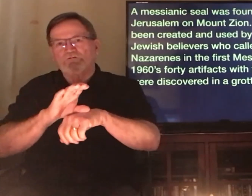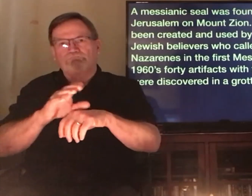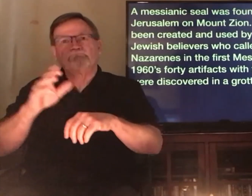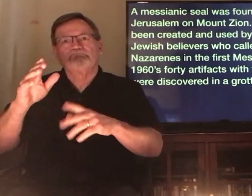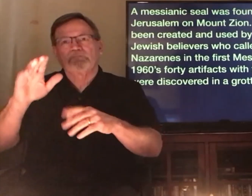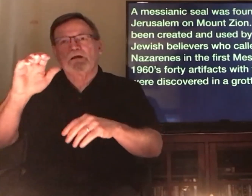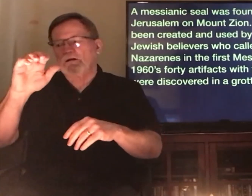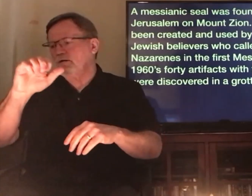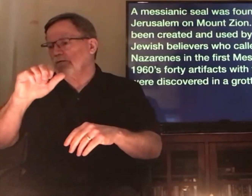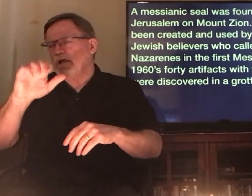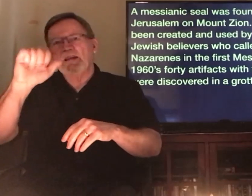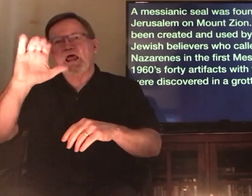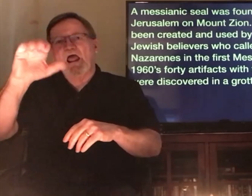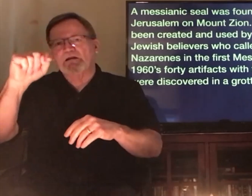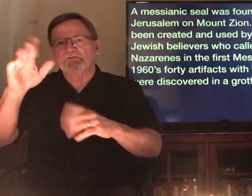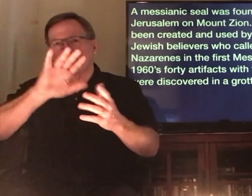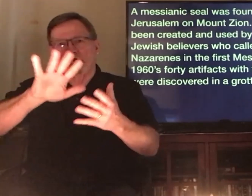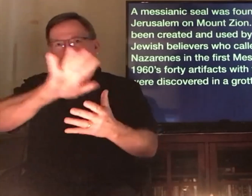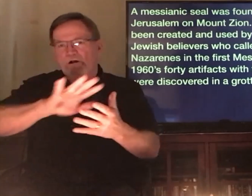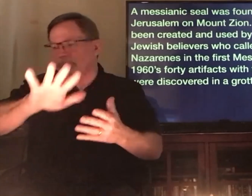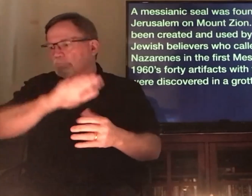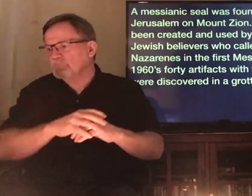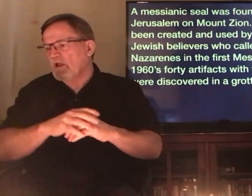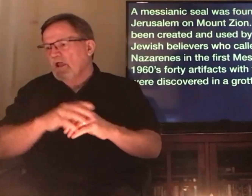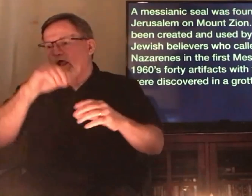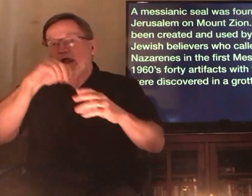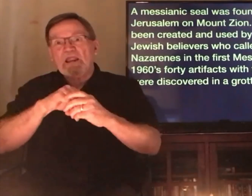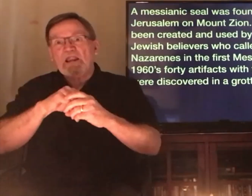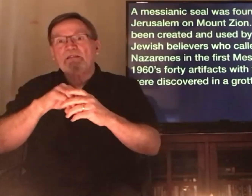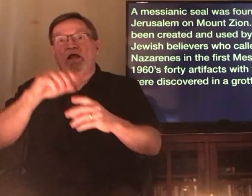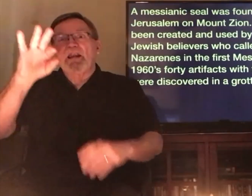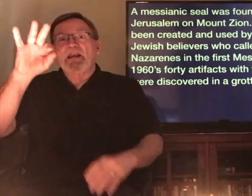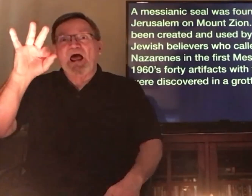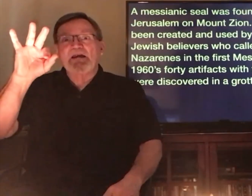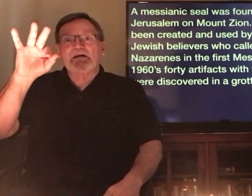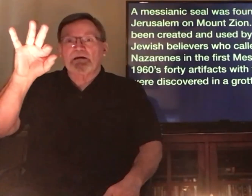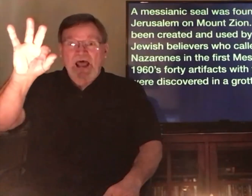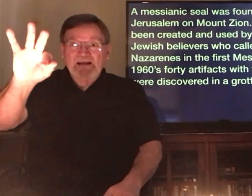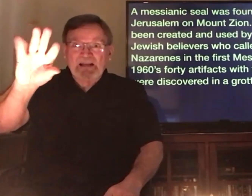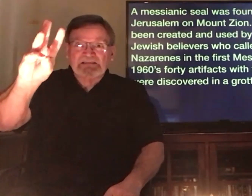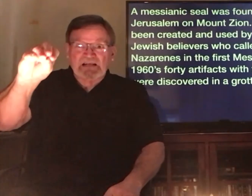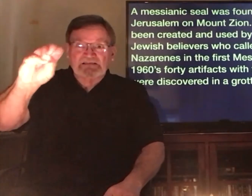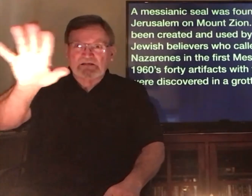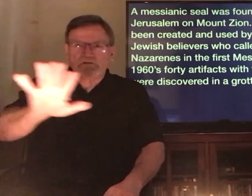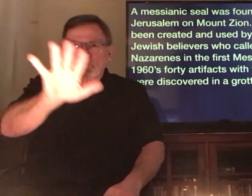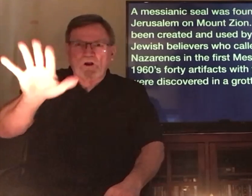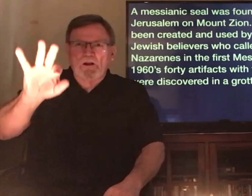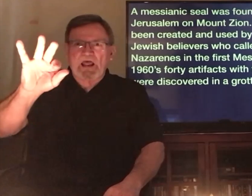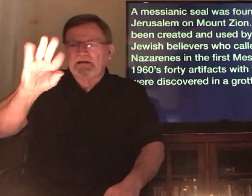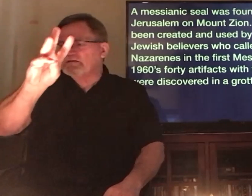means the light, Yahweh, light. Menorah, symbol, represent Jews, believer.